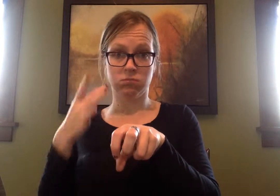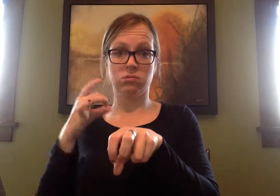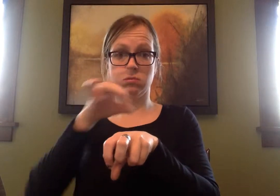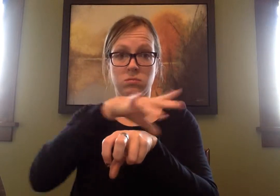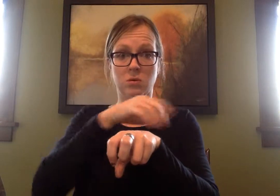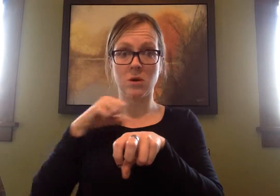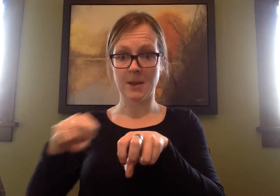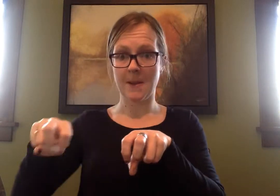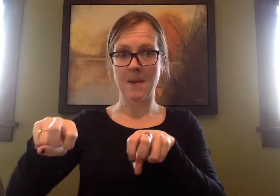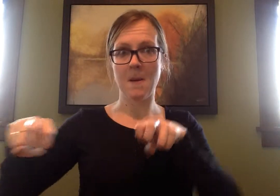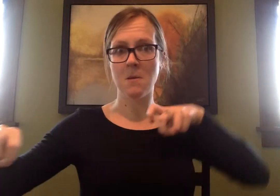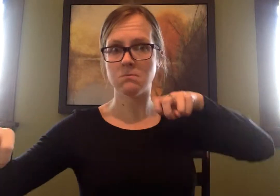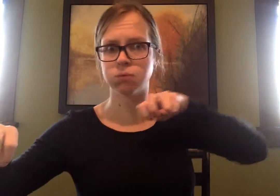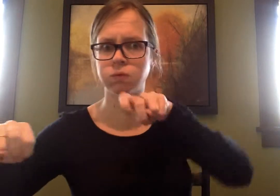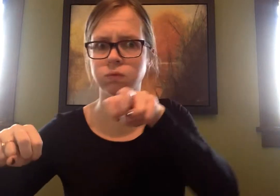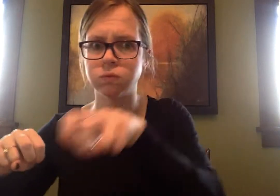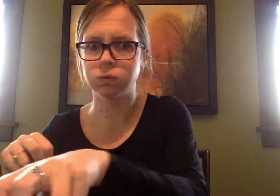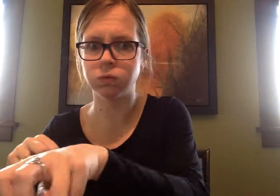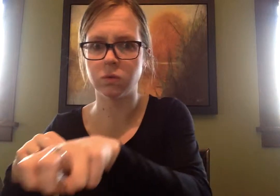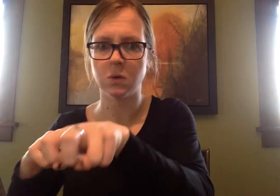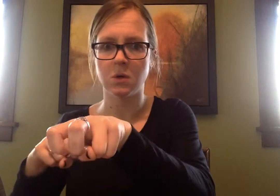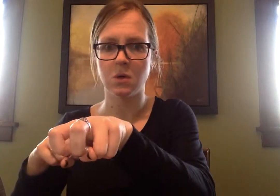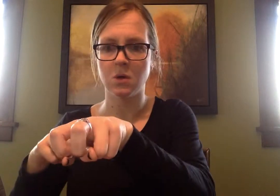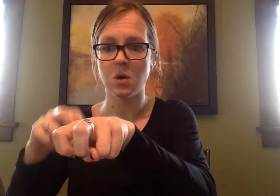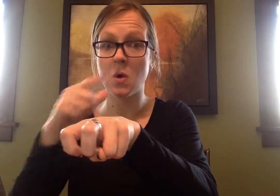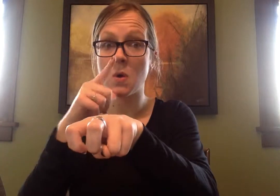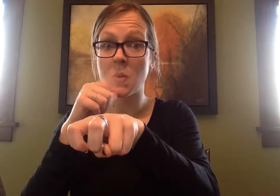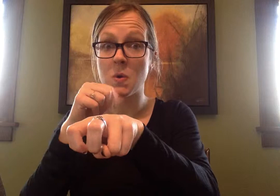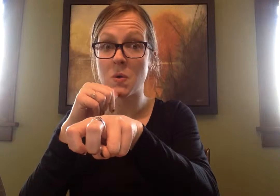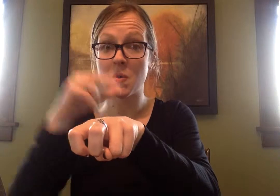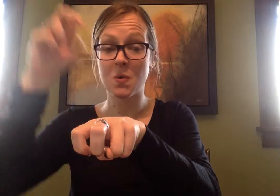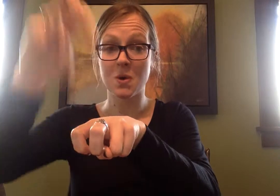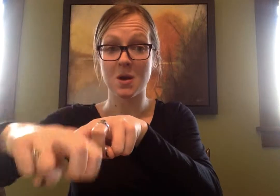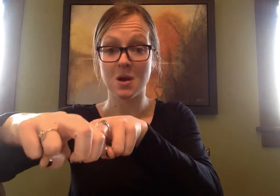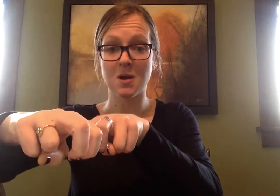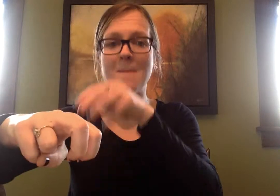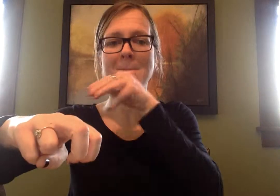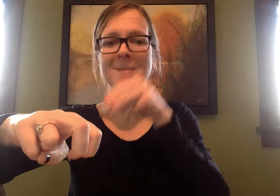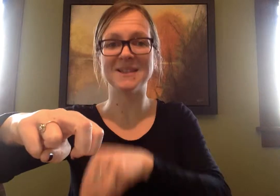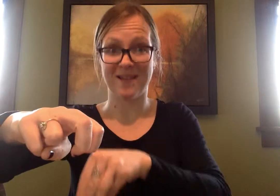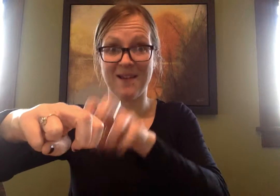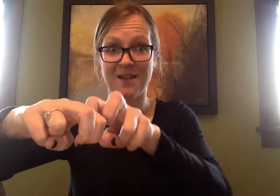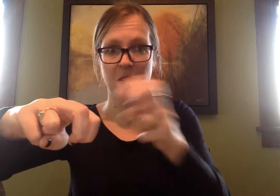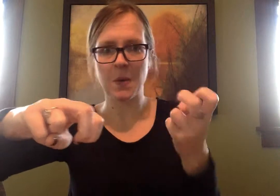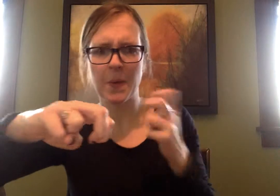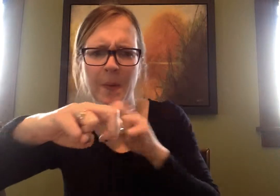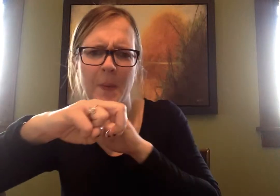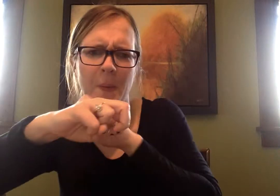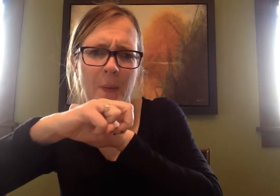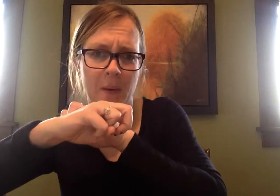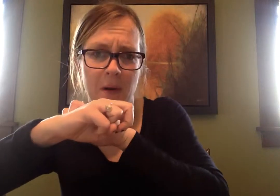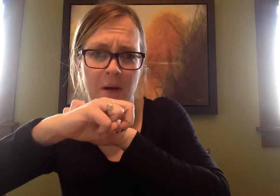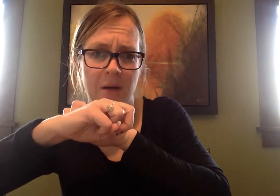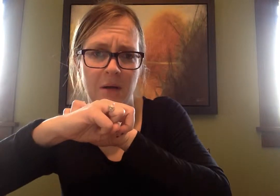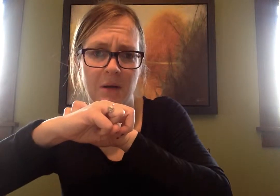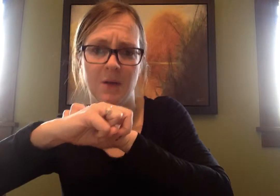the enclosure. Owen crouched behind Mzee, the way baby hippos often hide behind their mothers